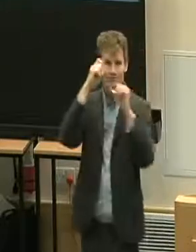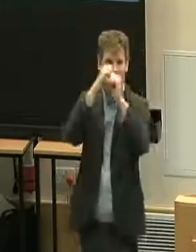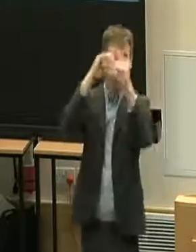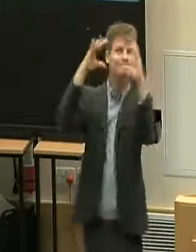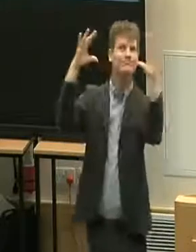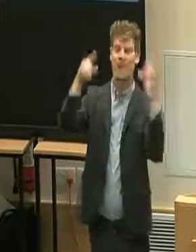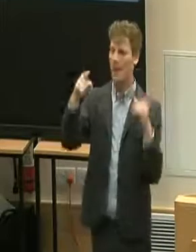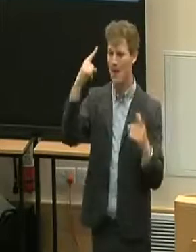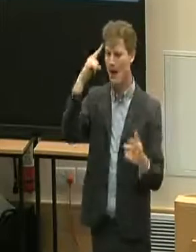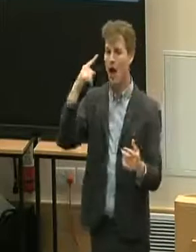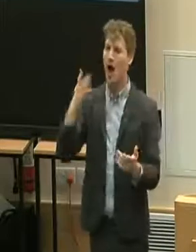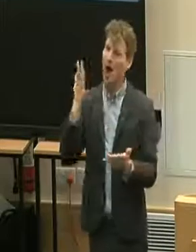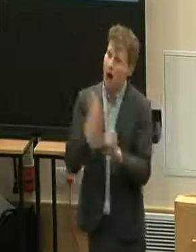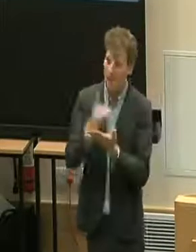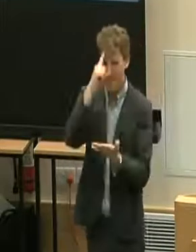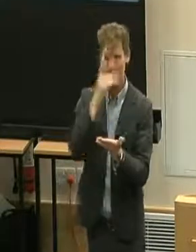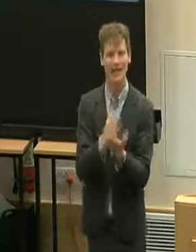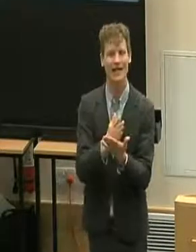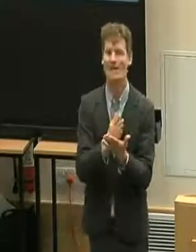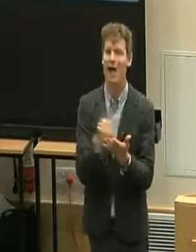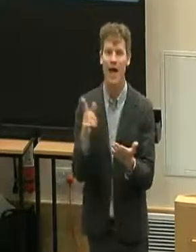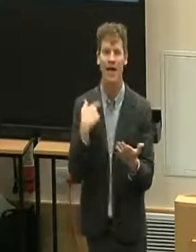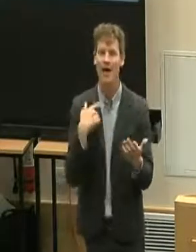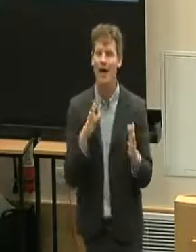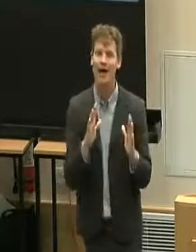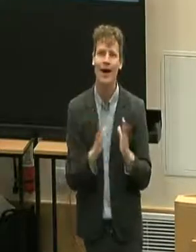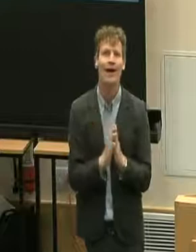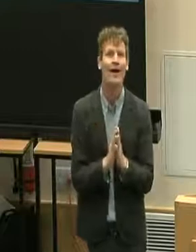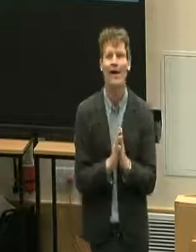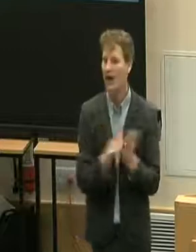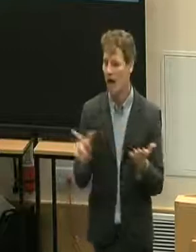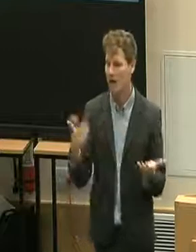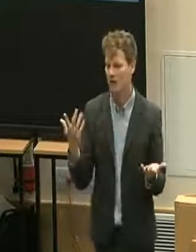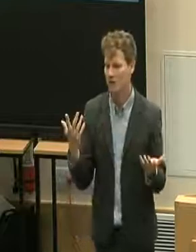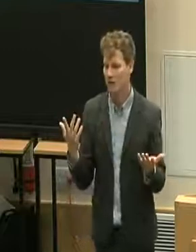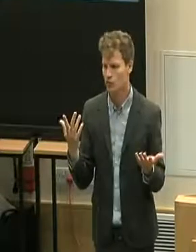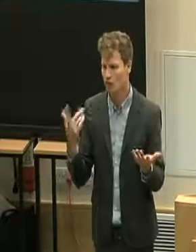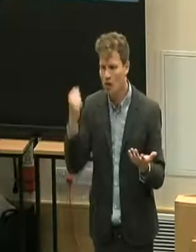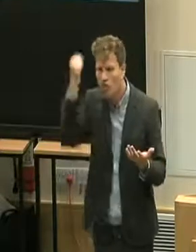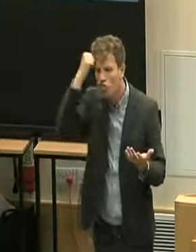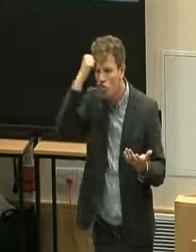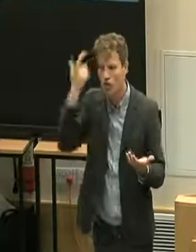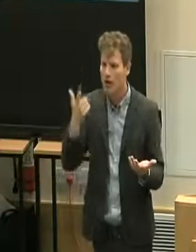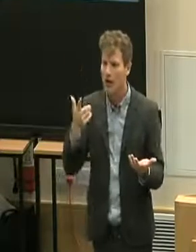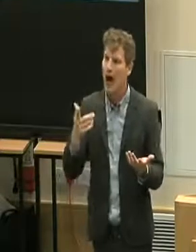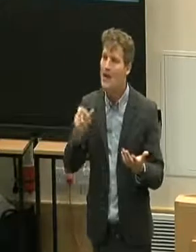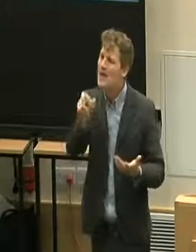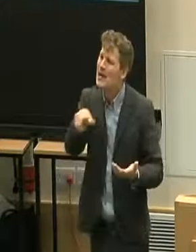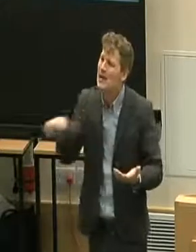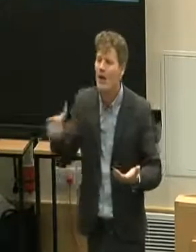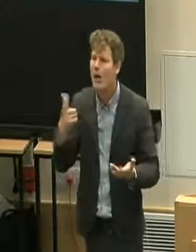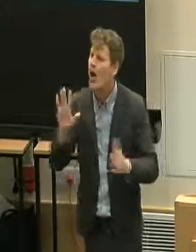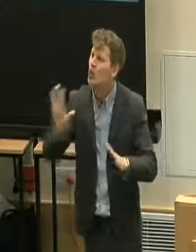foolishly, that people of good faith with patience and intelligence can